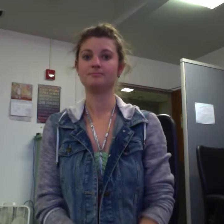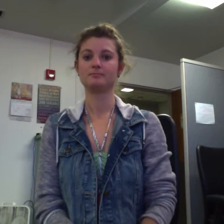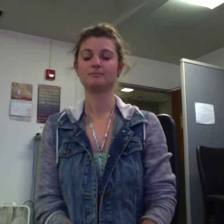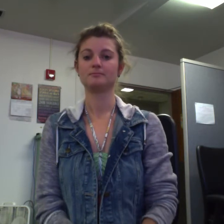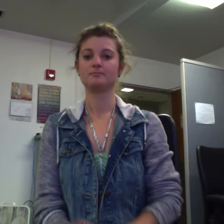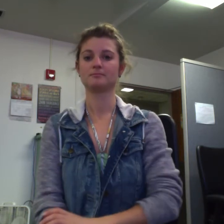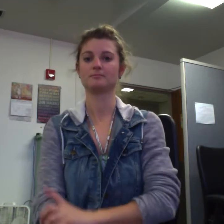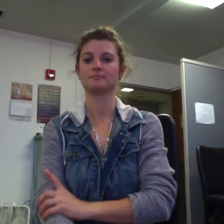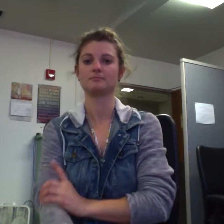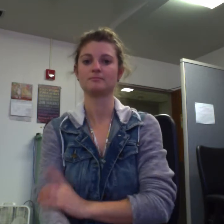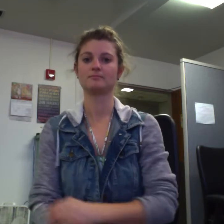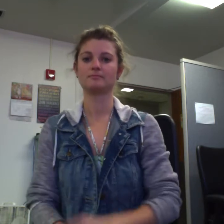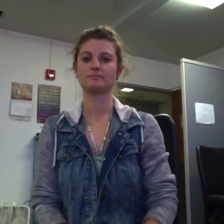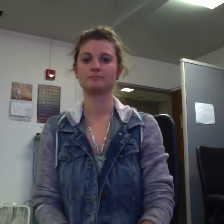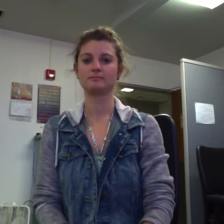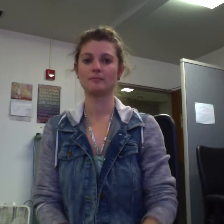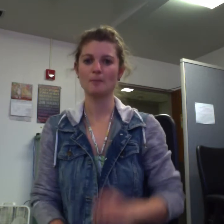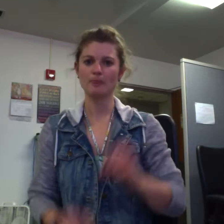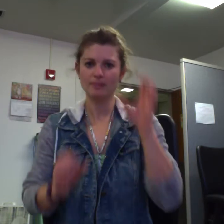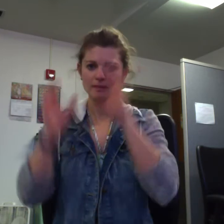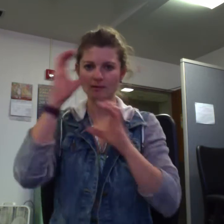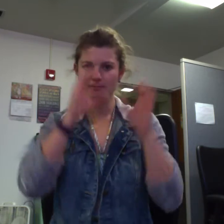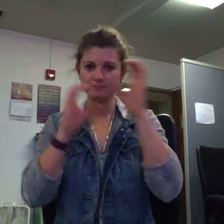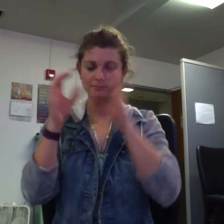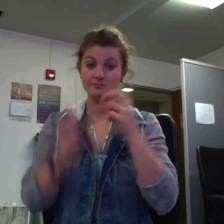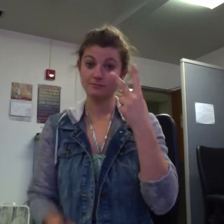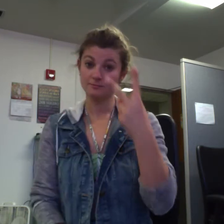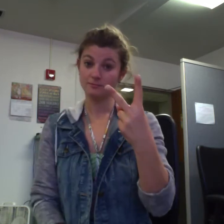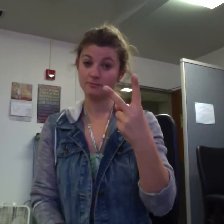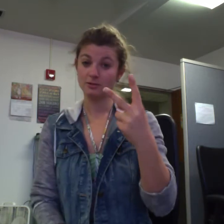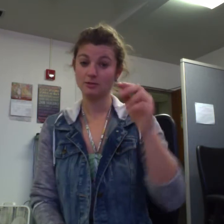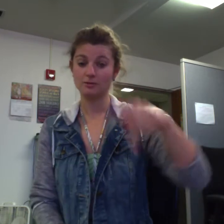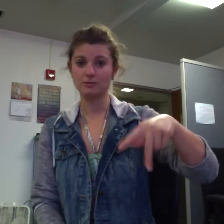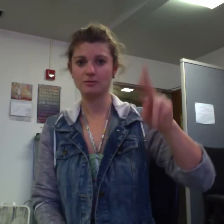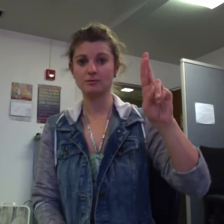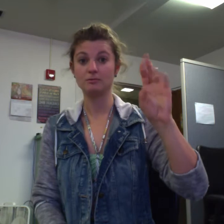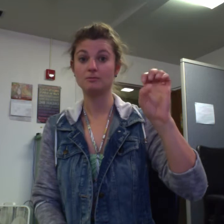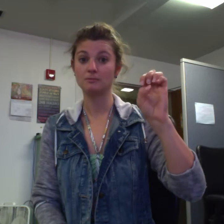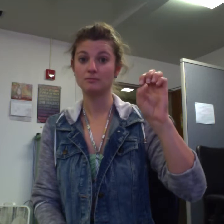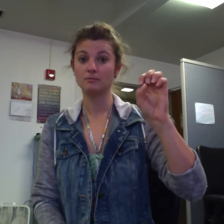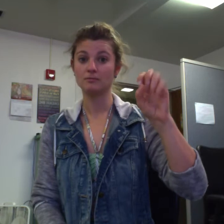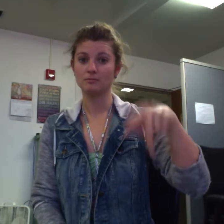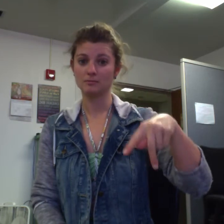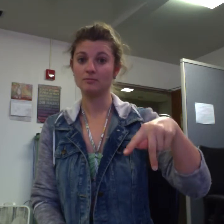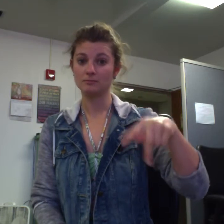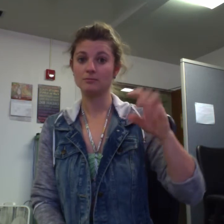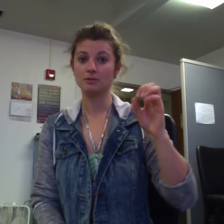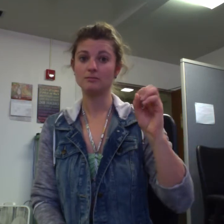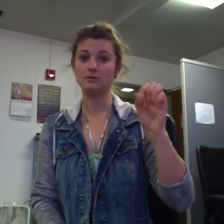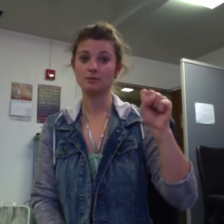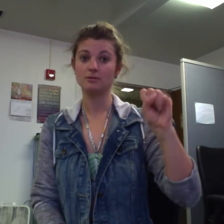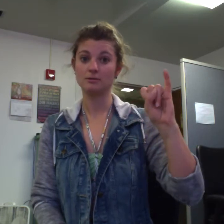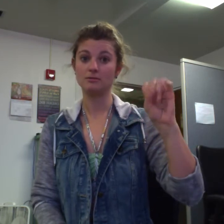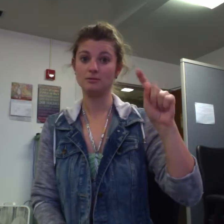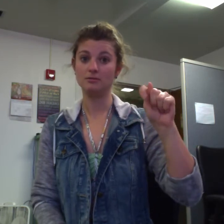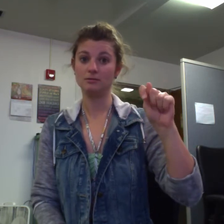and see if we can find those two prepositions, like and without. And we find that the first preposition is right here,